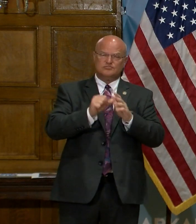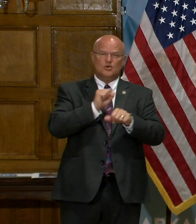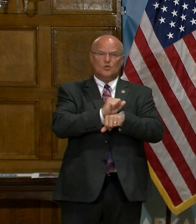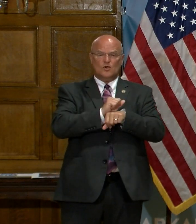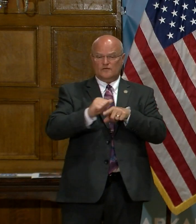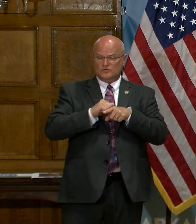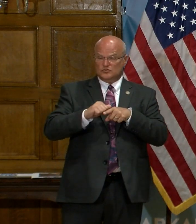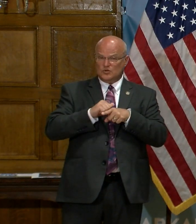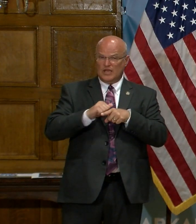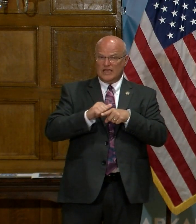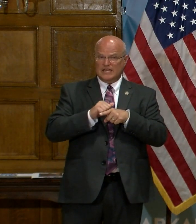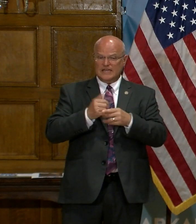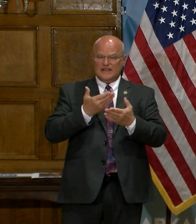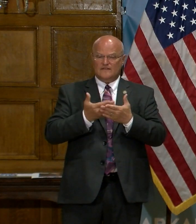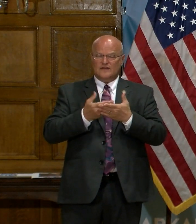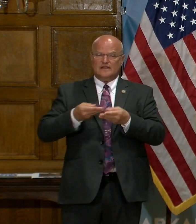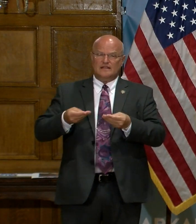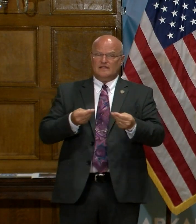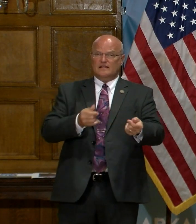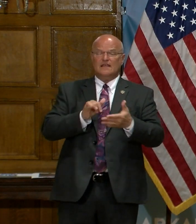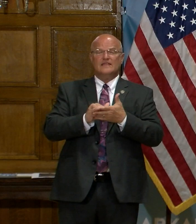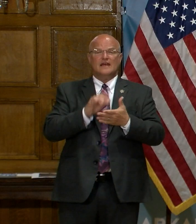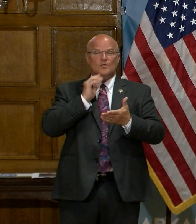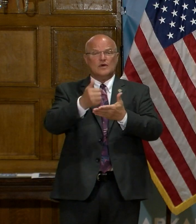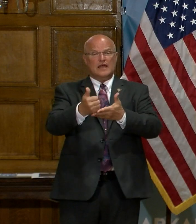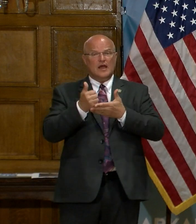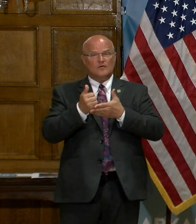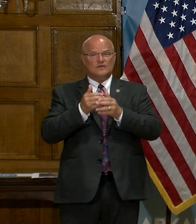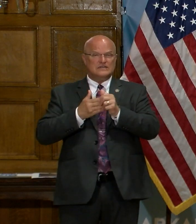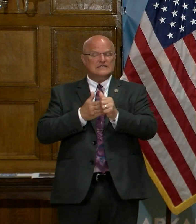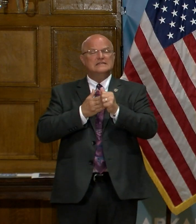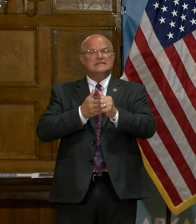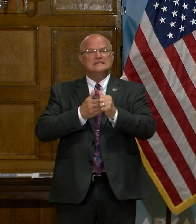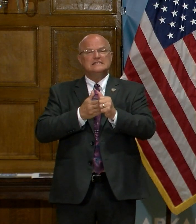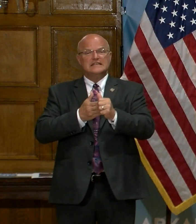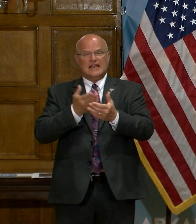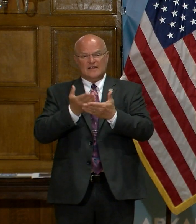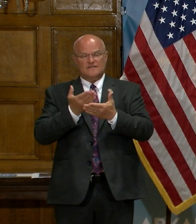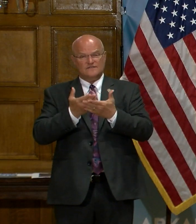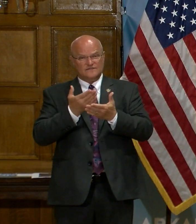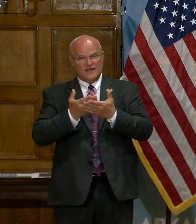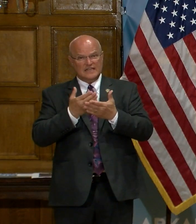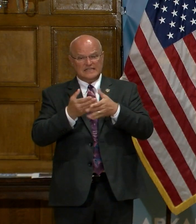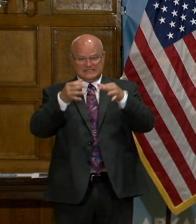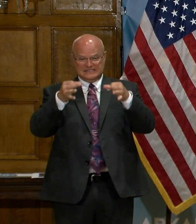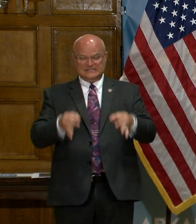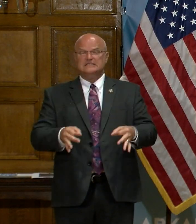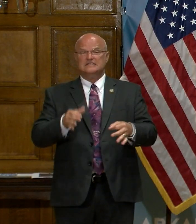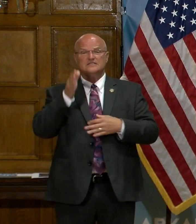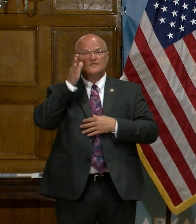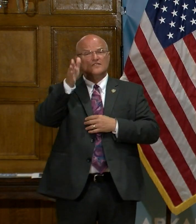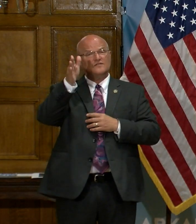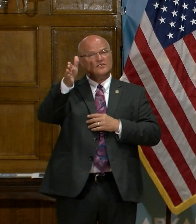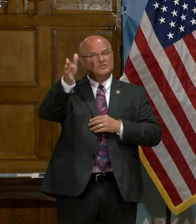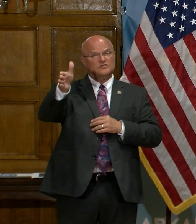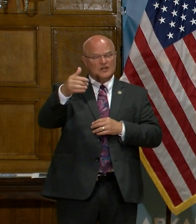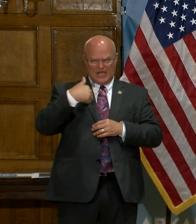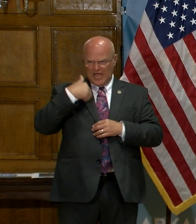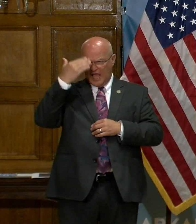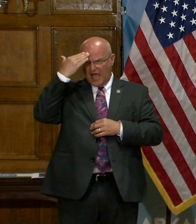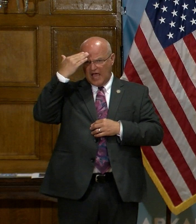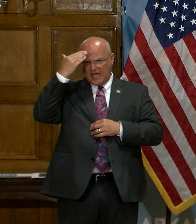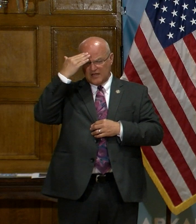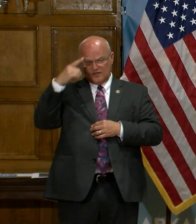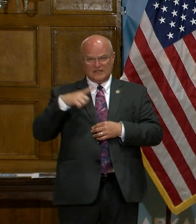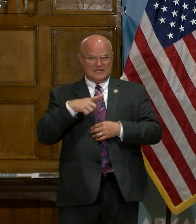workforce training and funding of that. Those will be helpful to guide funding decisions of the future. I know the